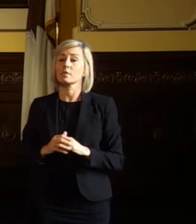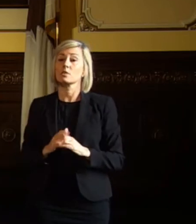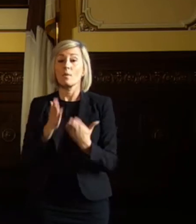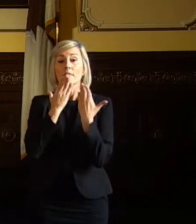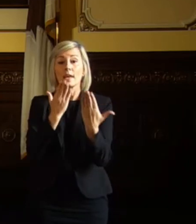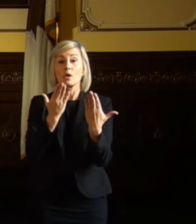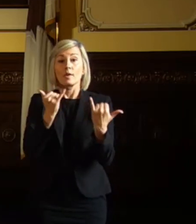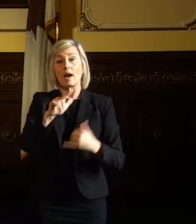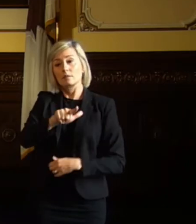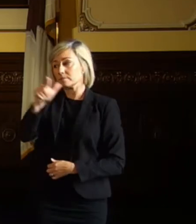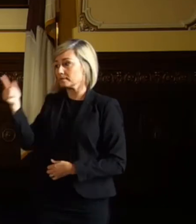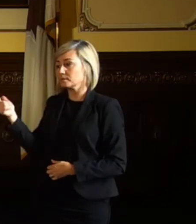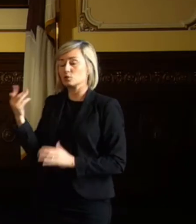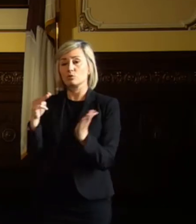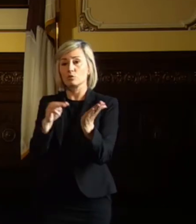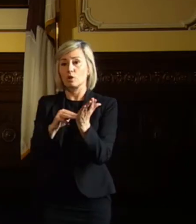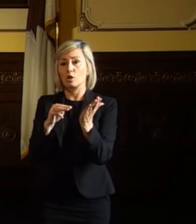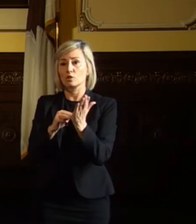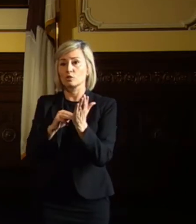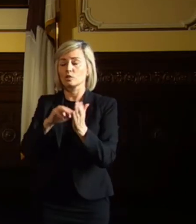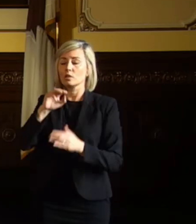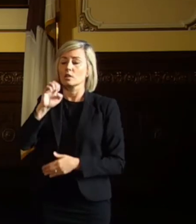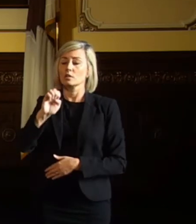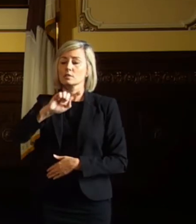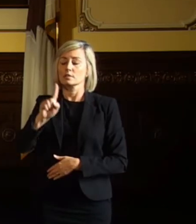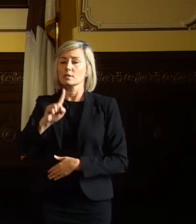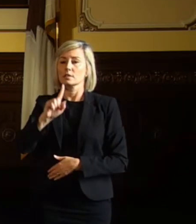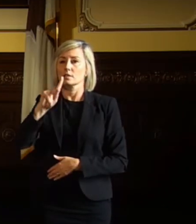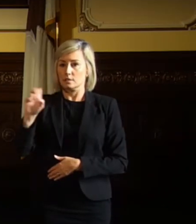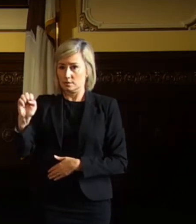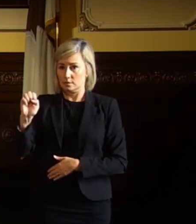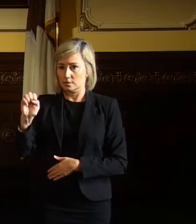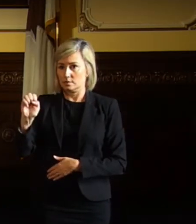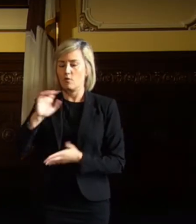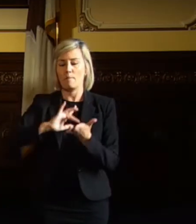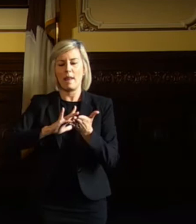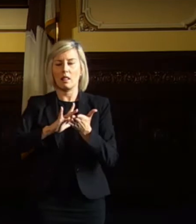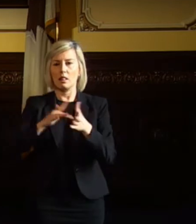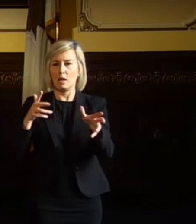So thank you, and now I'd like to turn it over to Dr. Ezike for today's medical update.